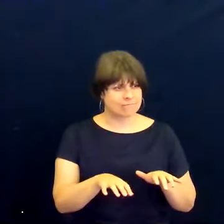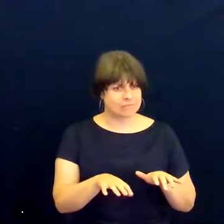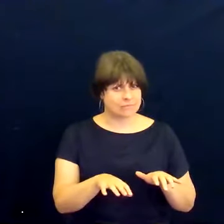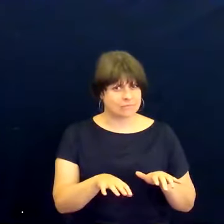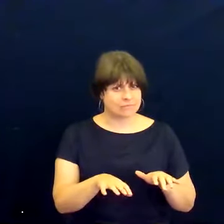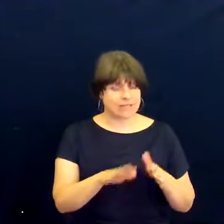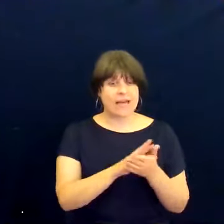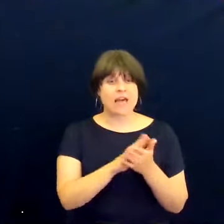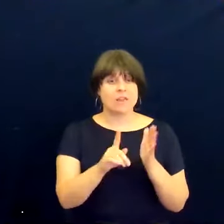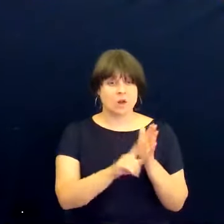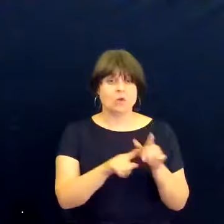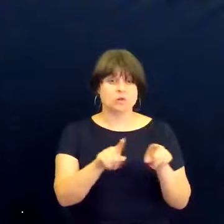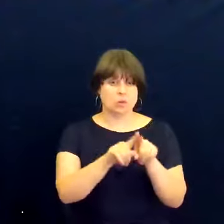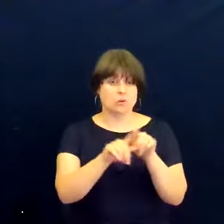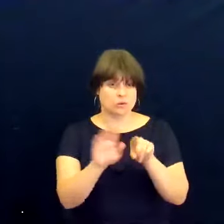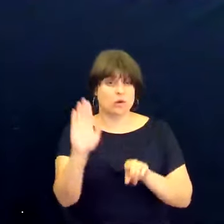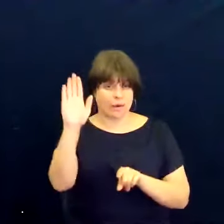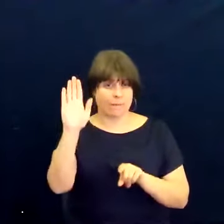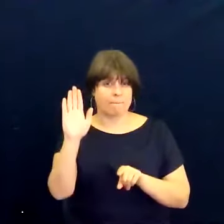Heather also has raised her hand. Okay.